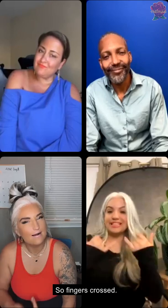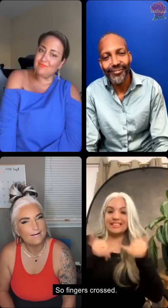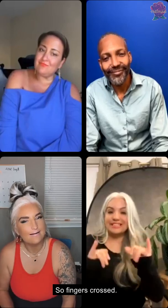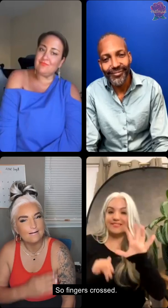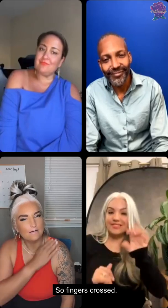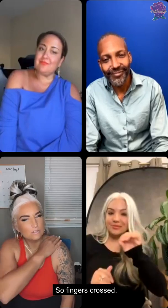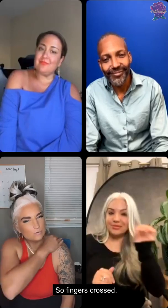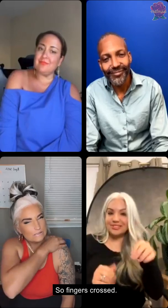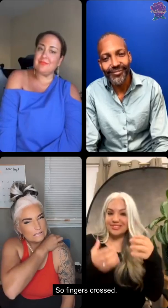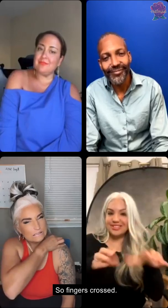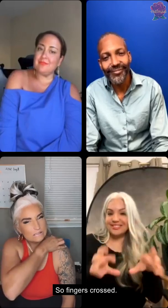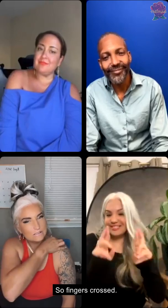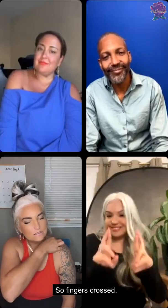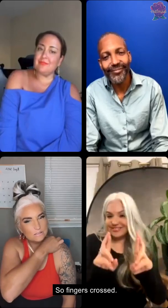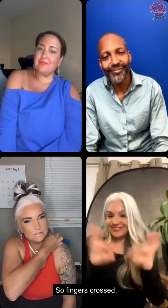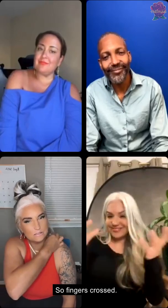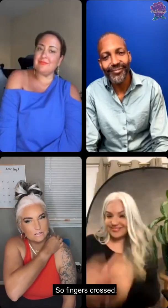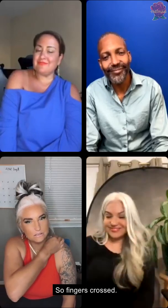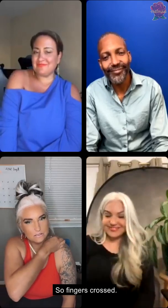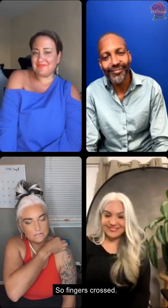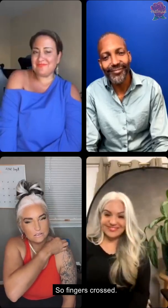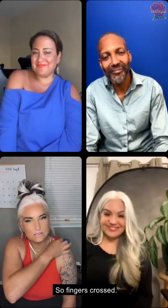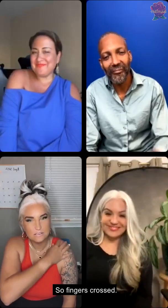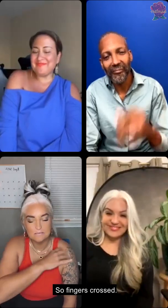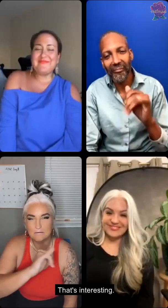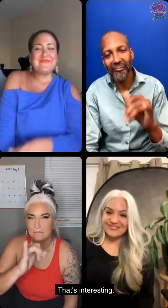it's 50% chance. So fingers crossed.